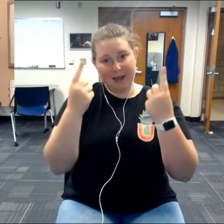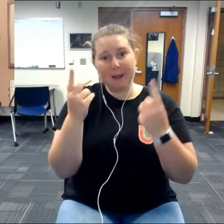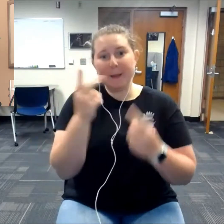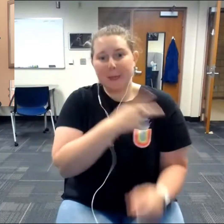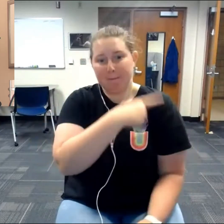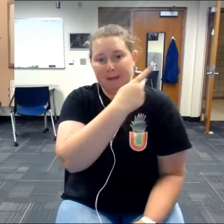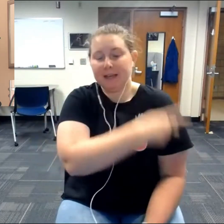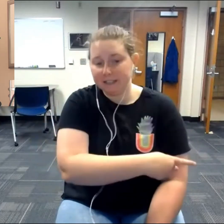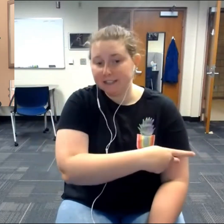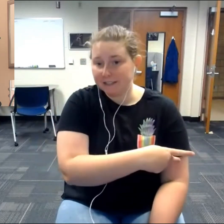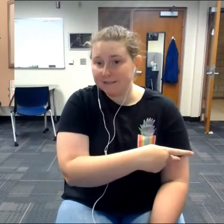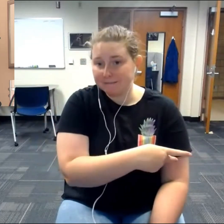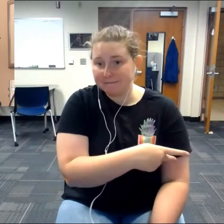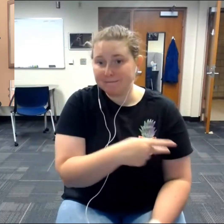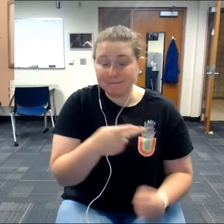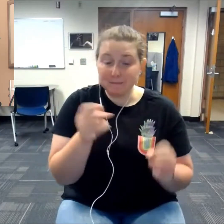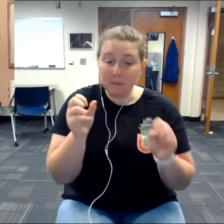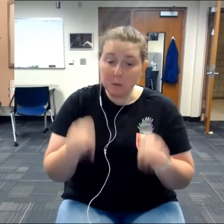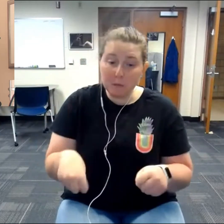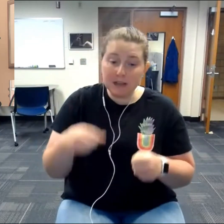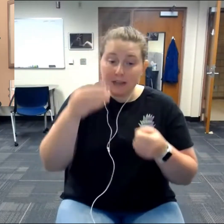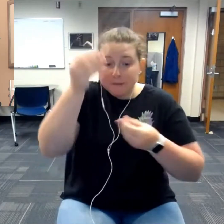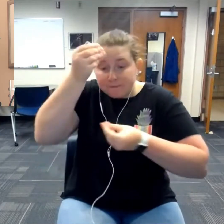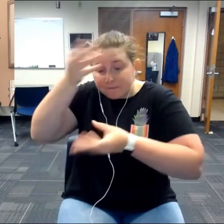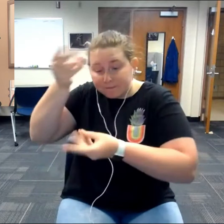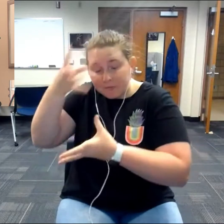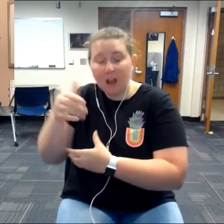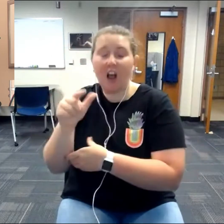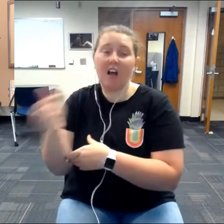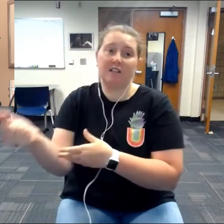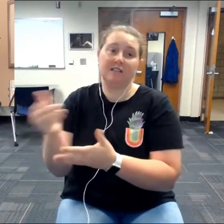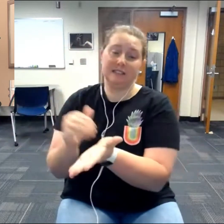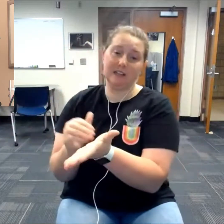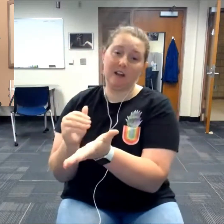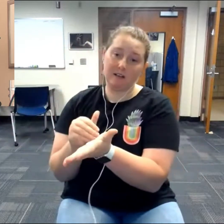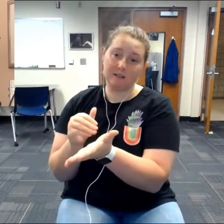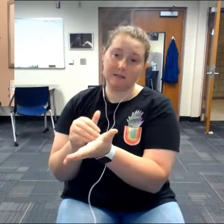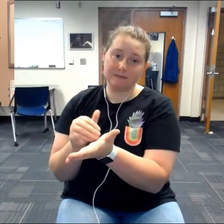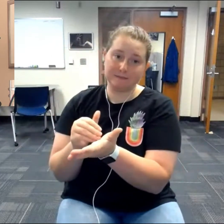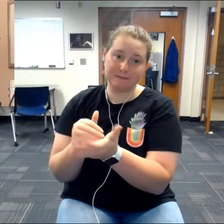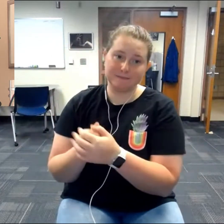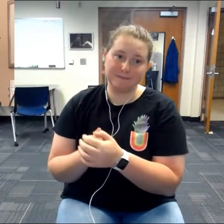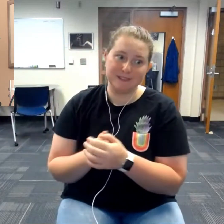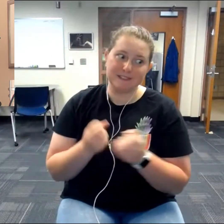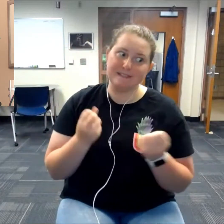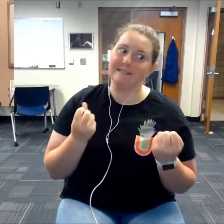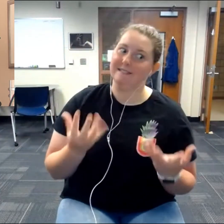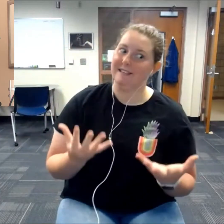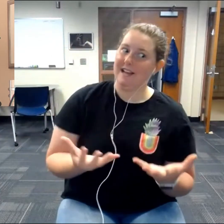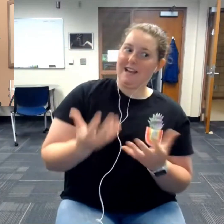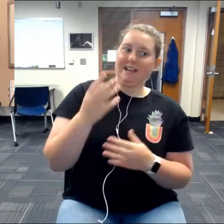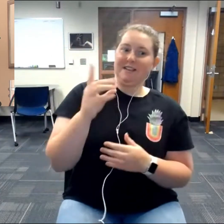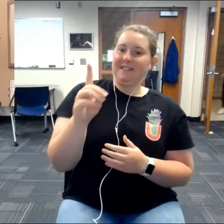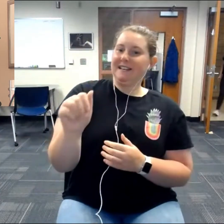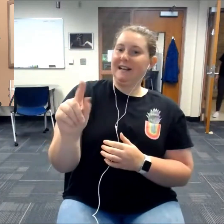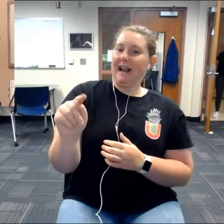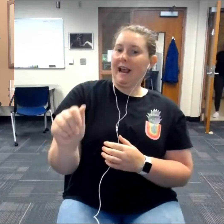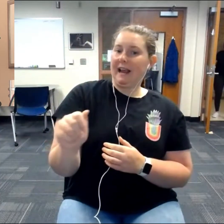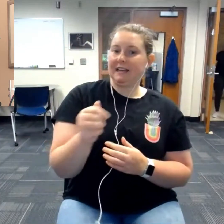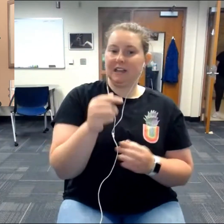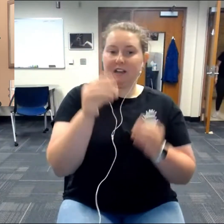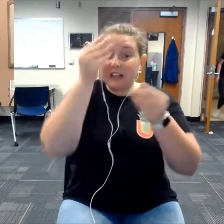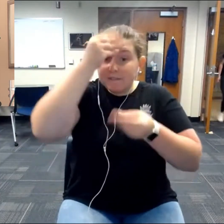systemically to give feedback to their other doctors. So that's a lot of data collection at the beginning. From there,